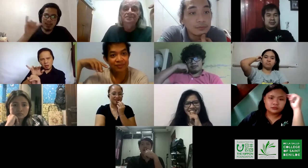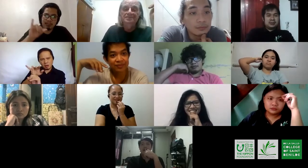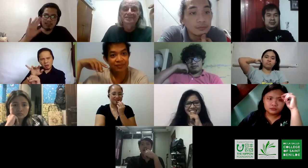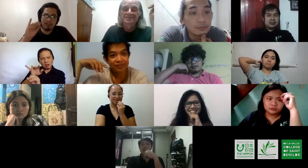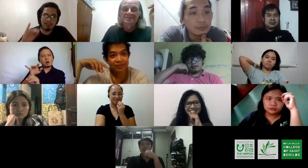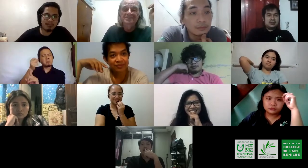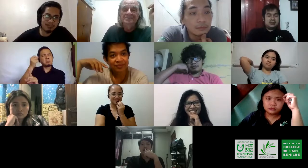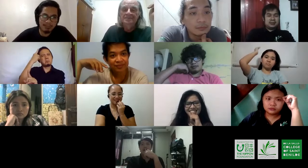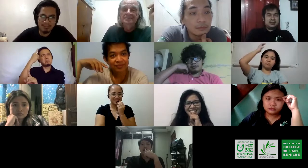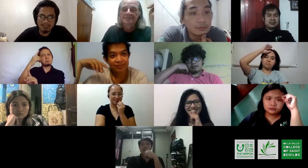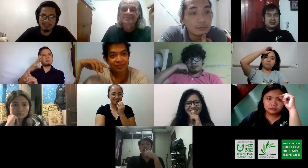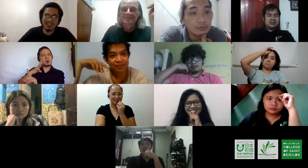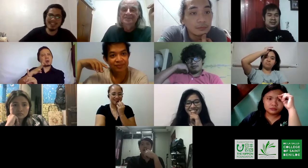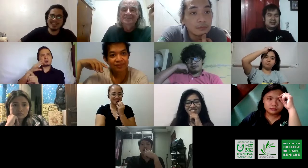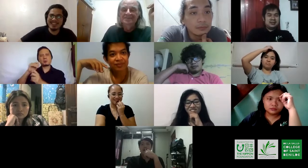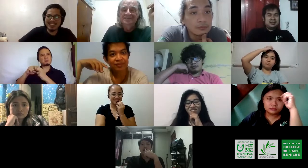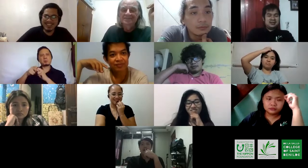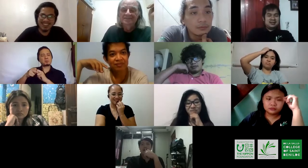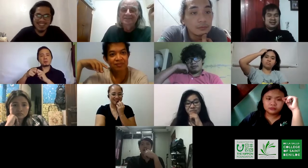understand.